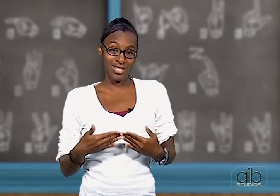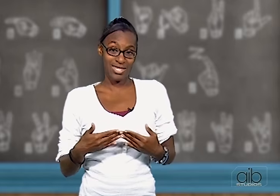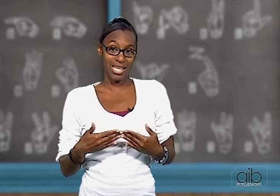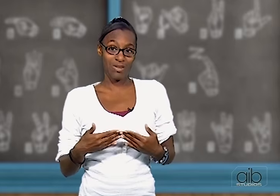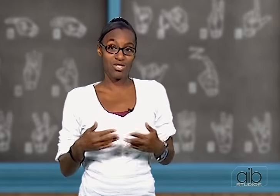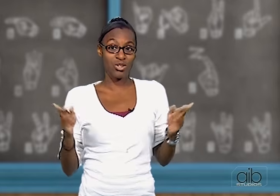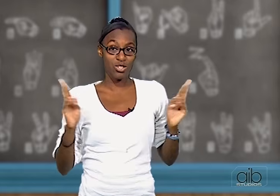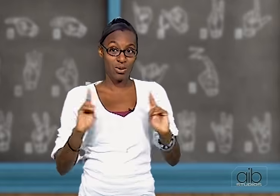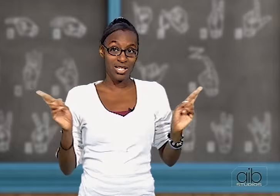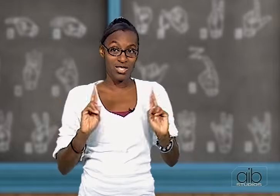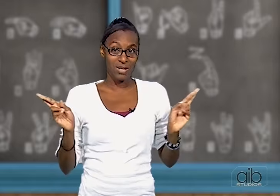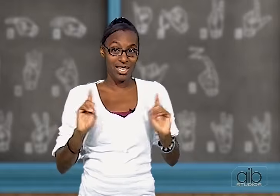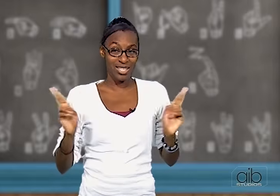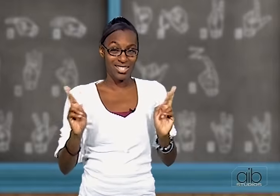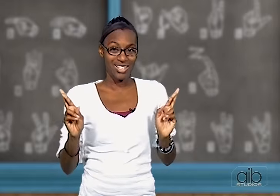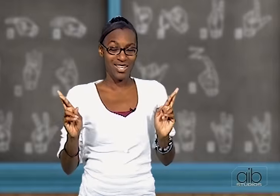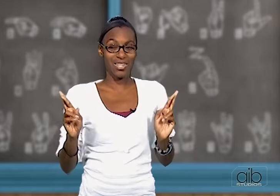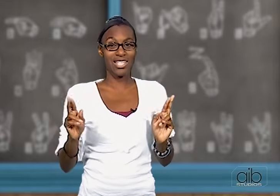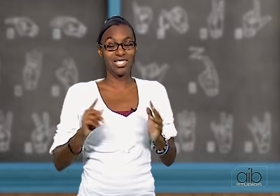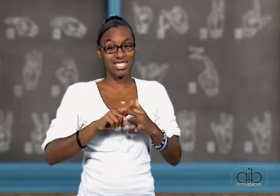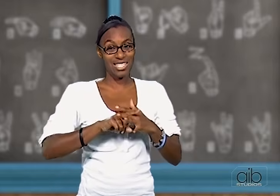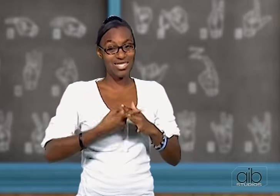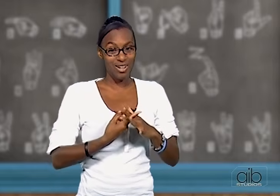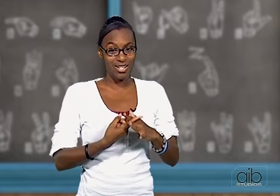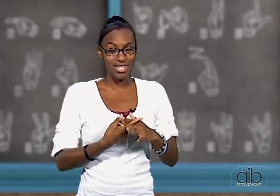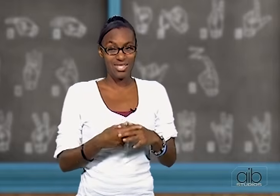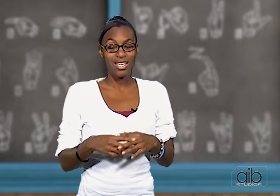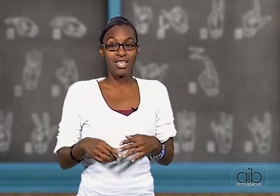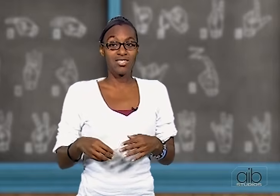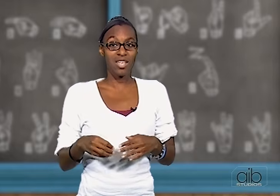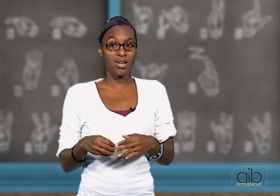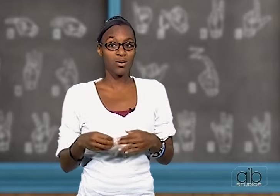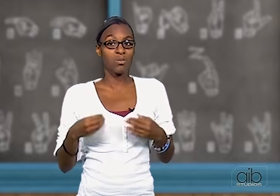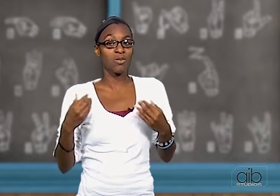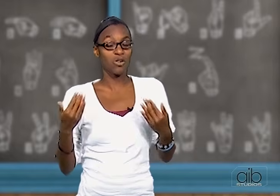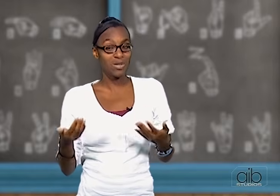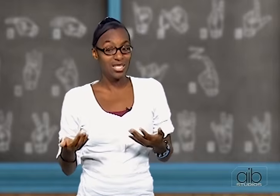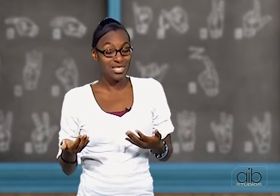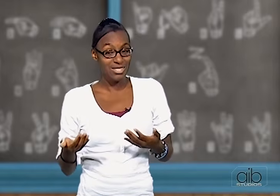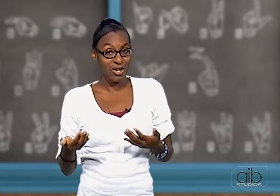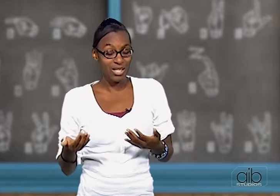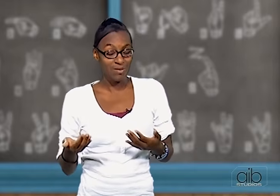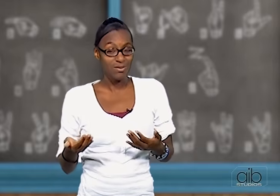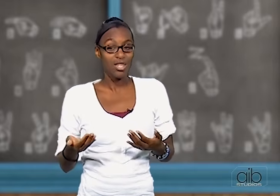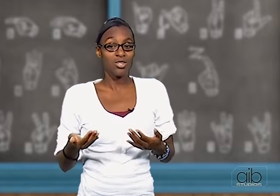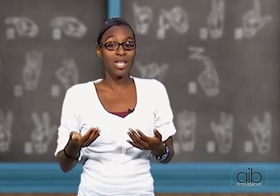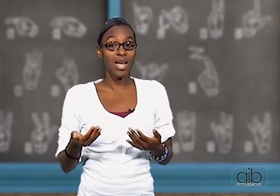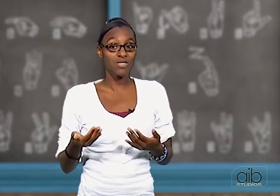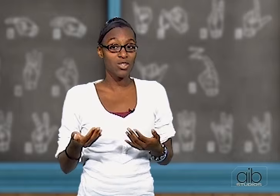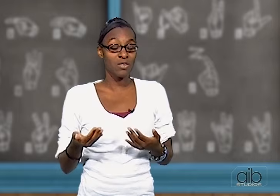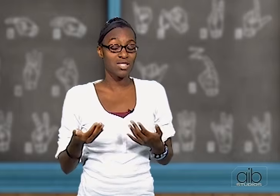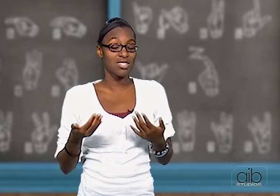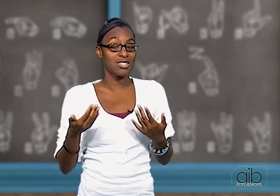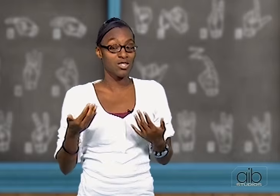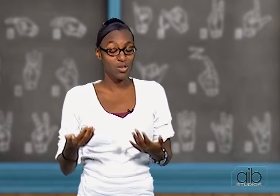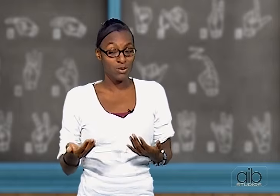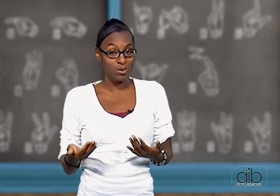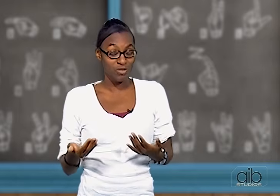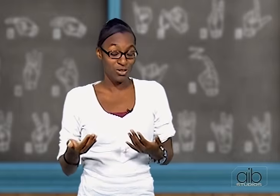Sign Language. So are you ready to begin? Okay, so let's get started. So before we get started, you have to know if this is new, if you're